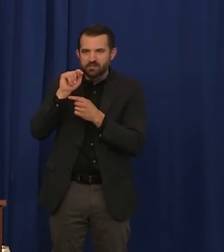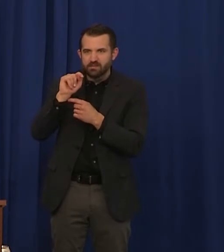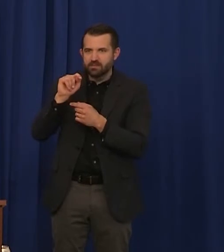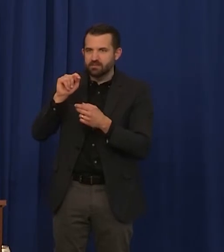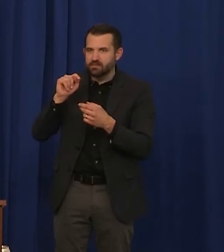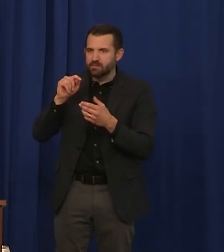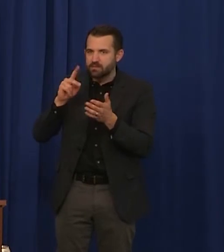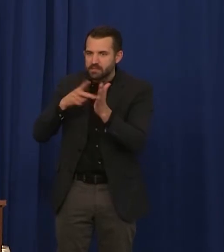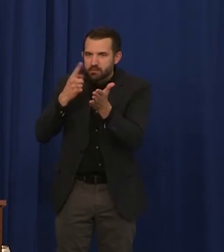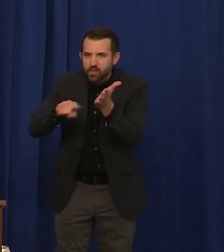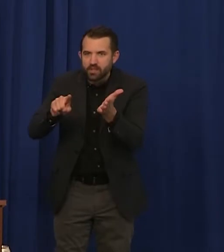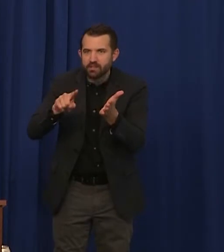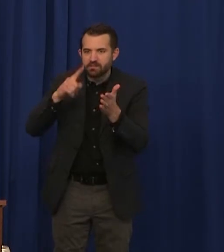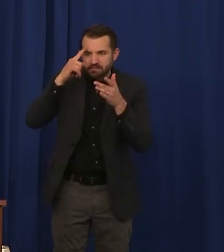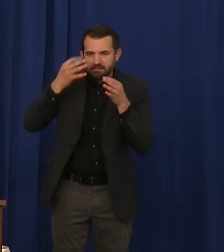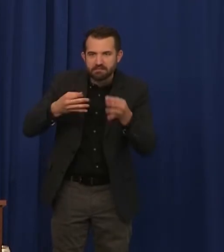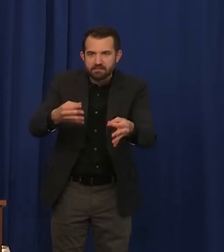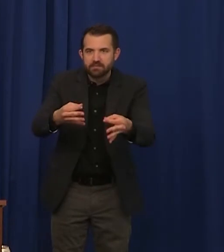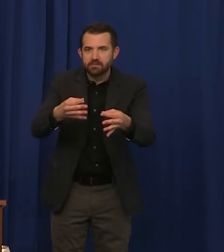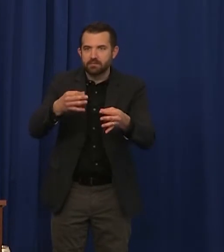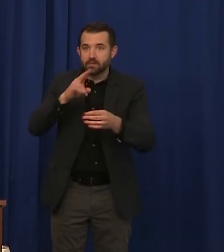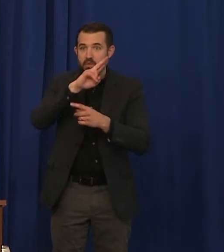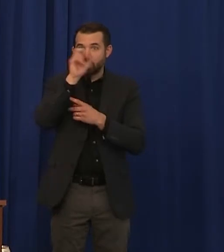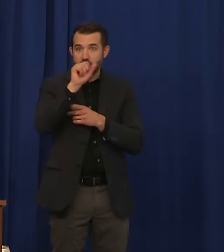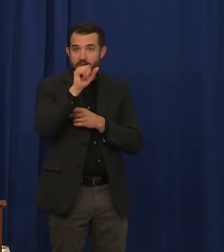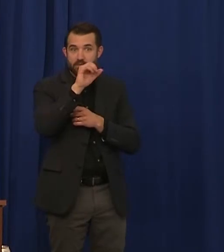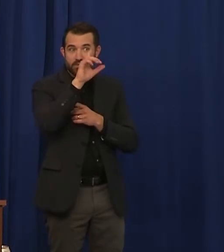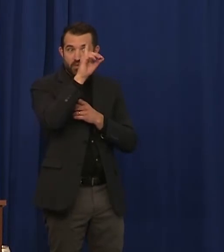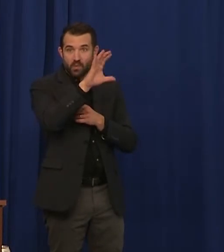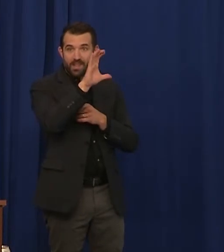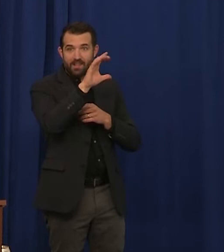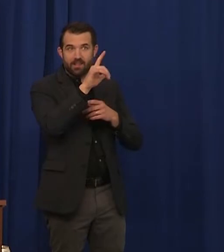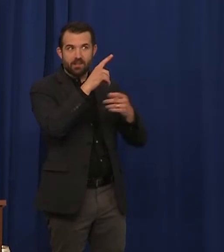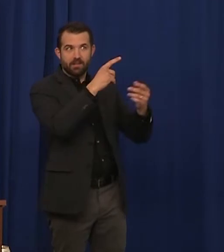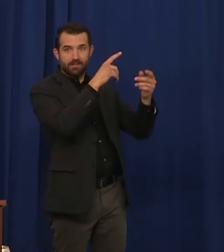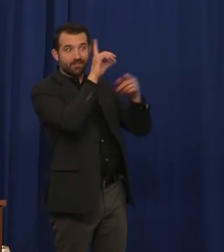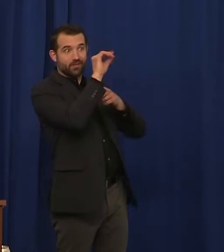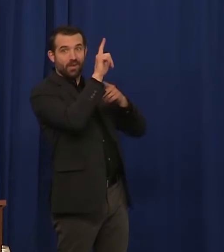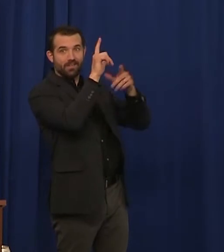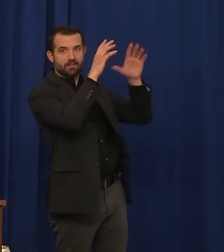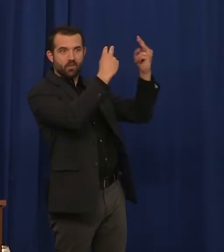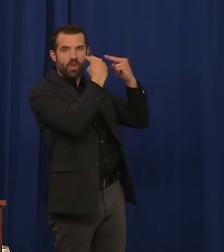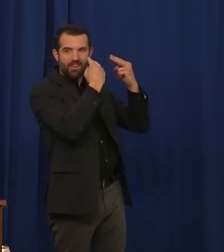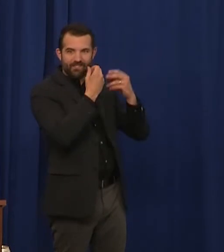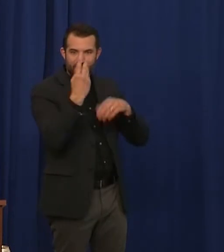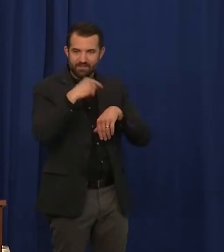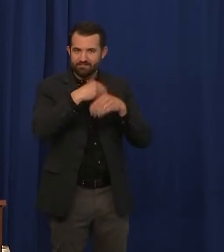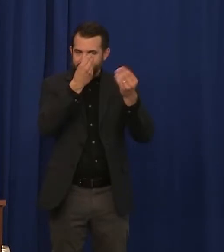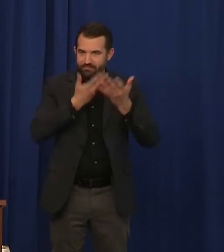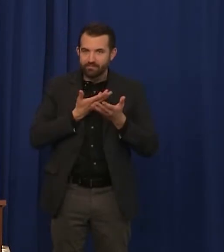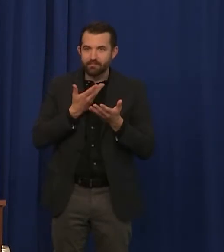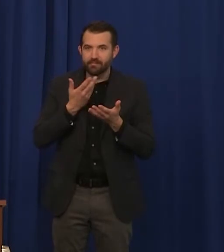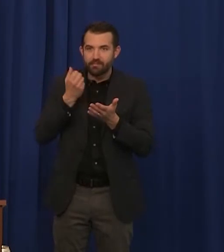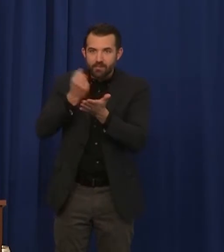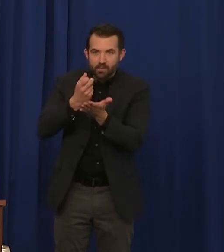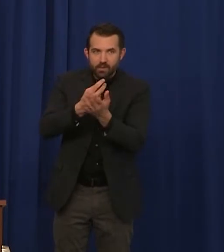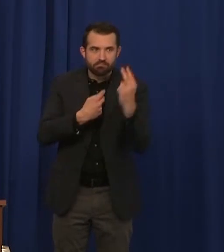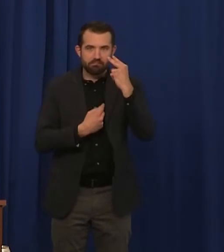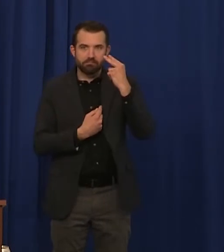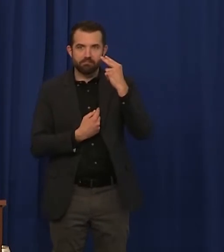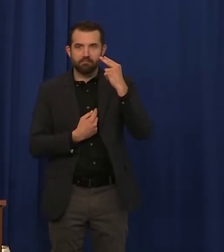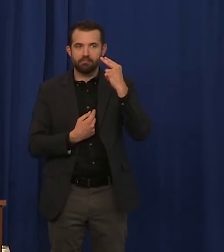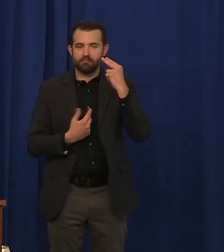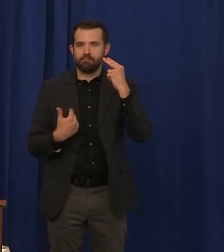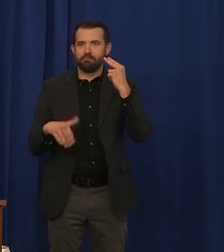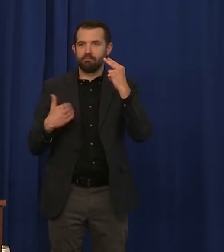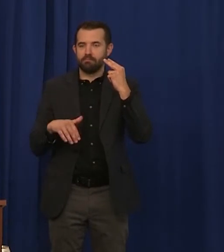standards by the U.S. Department of Labor. In the entire time, and I've been in and around